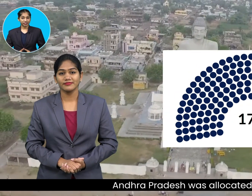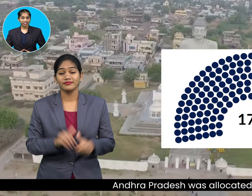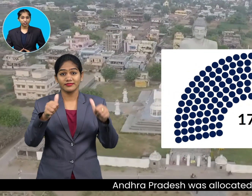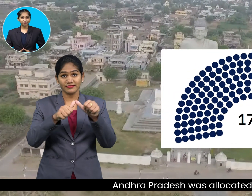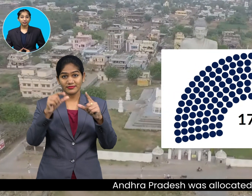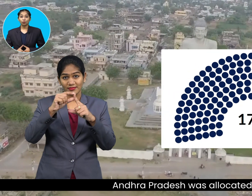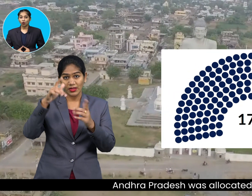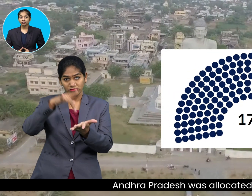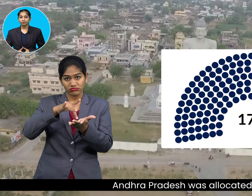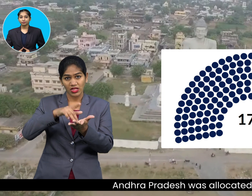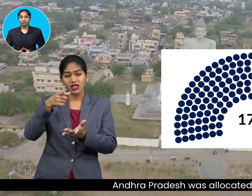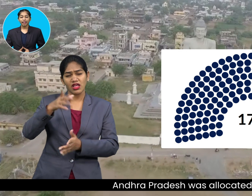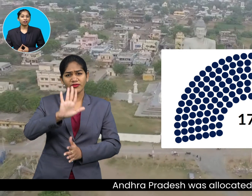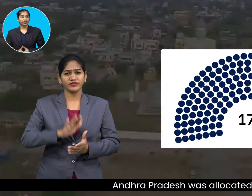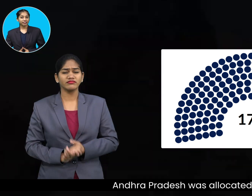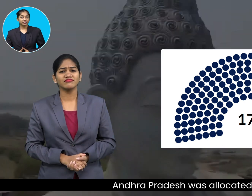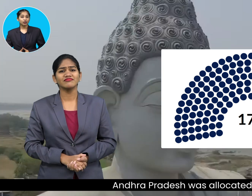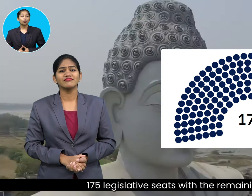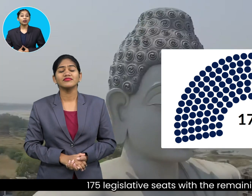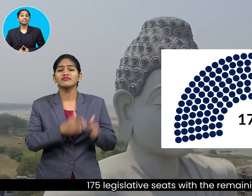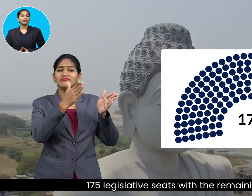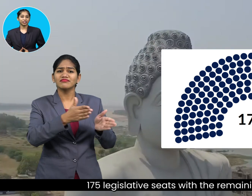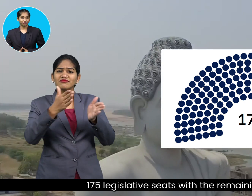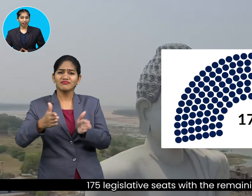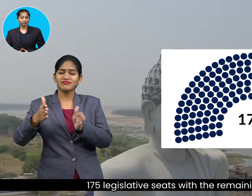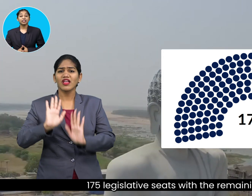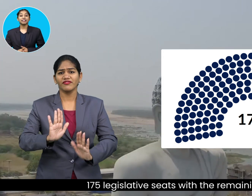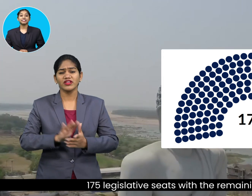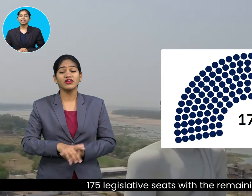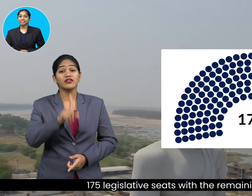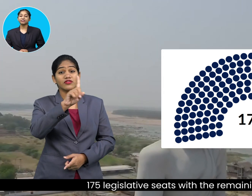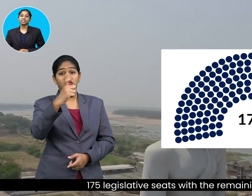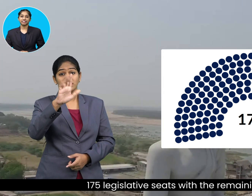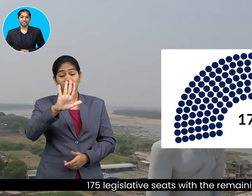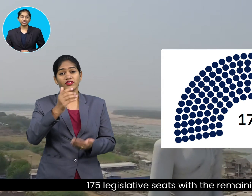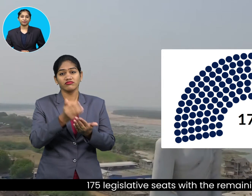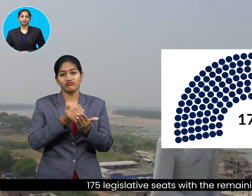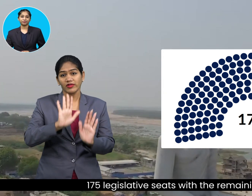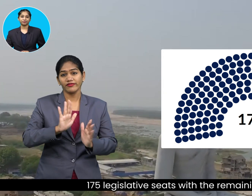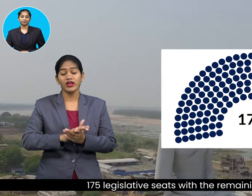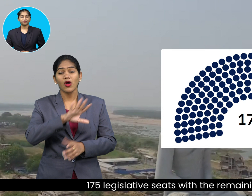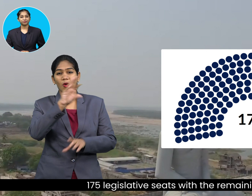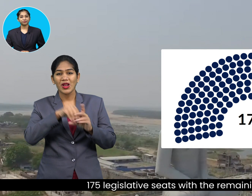Andhra Pradesh was allocated 175 legislative seats.